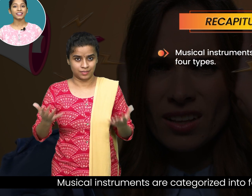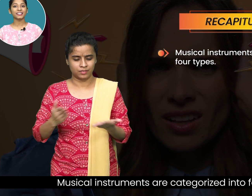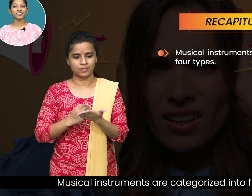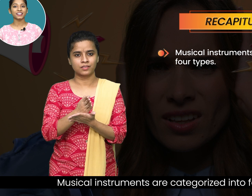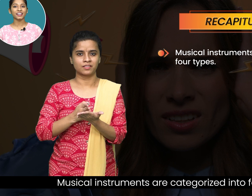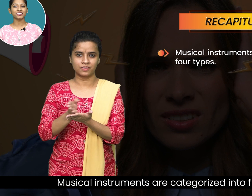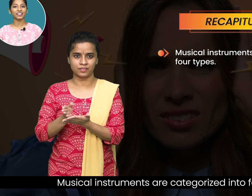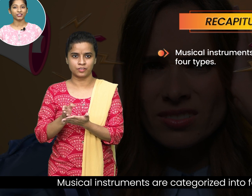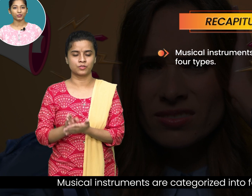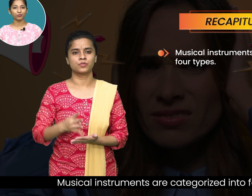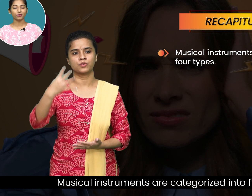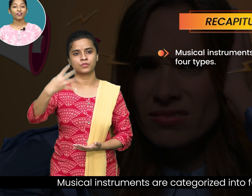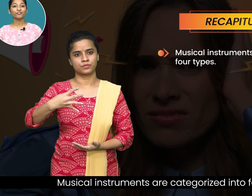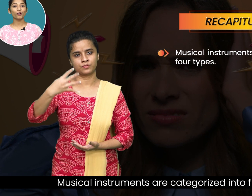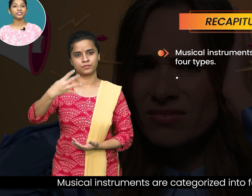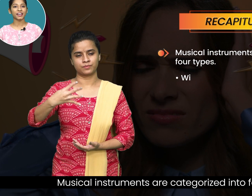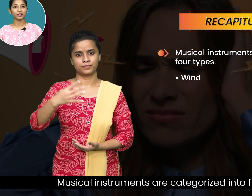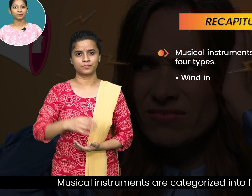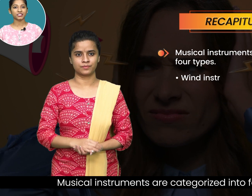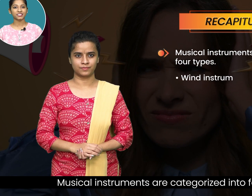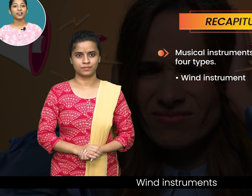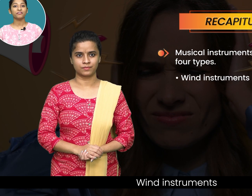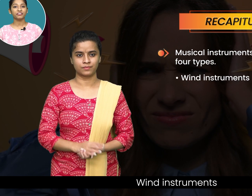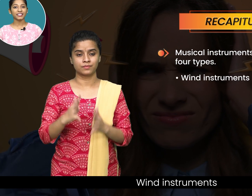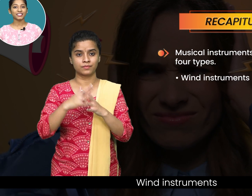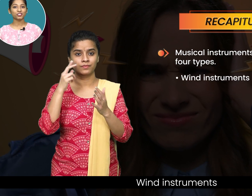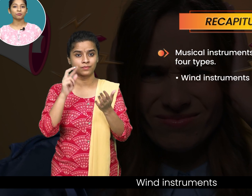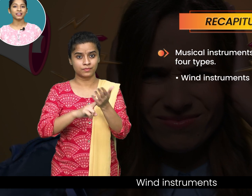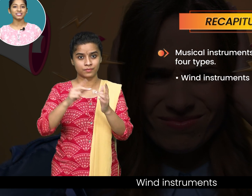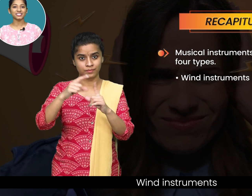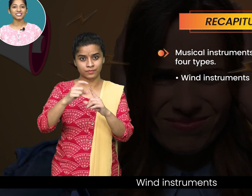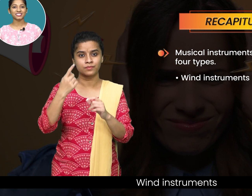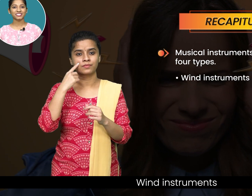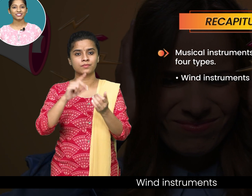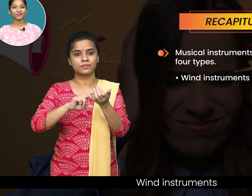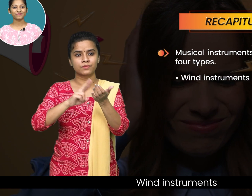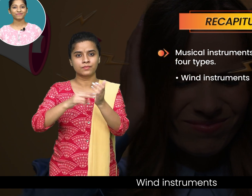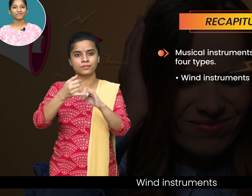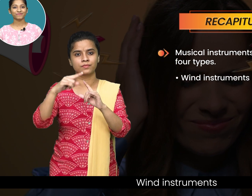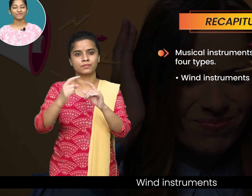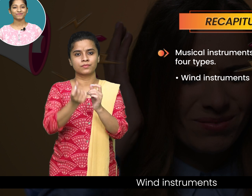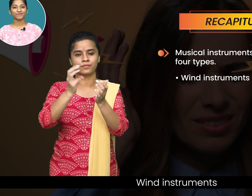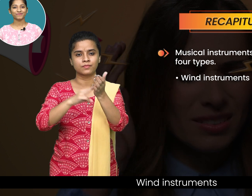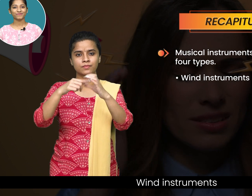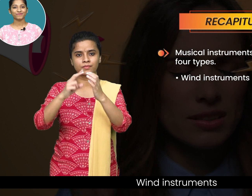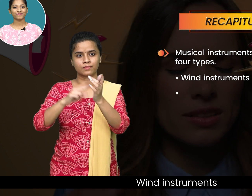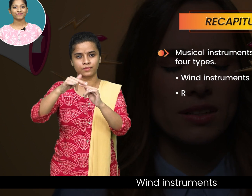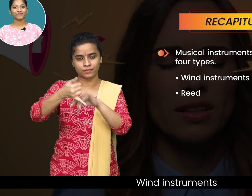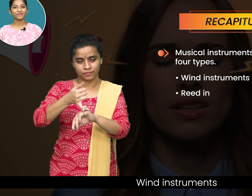are categorized into 4 types: wind instruments,